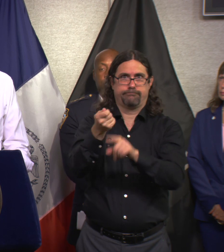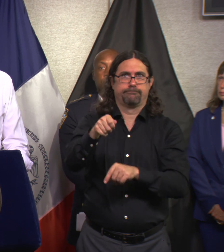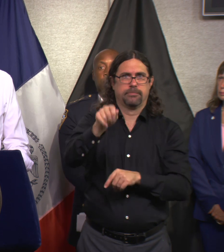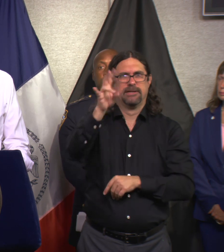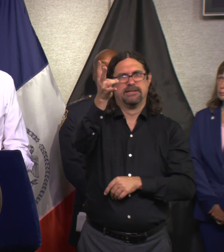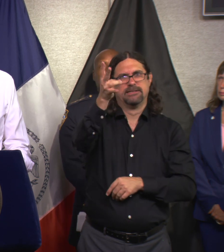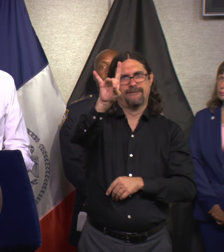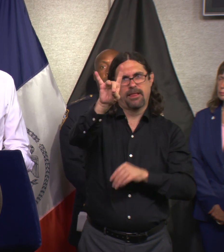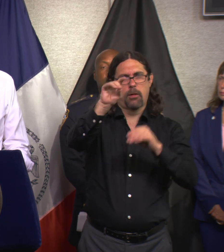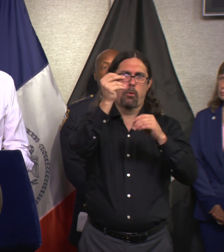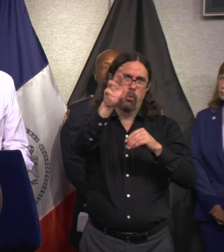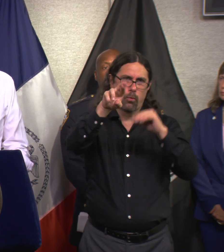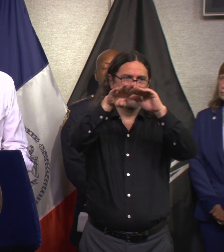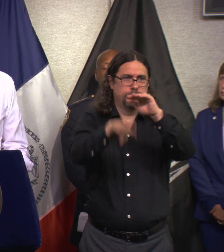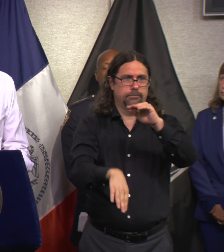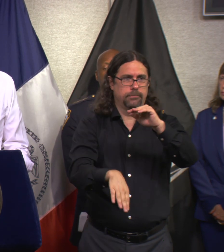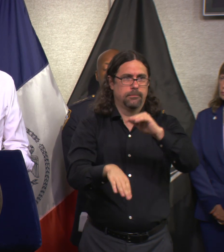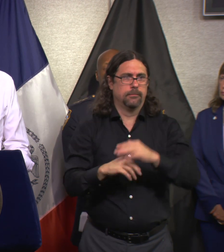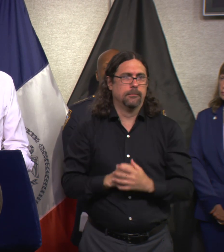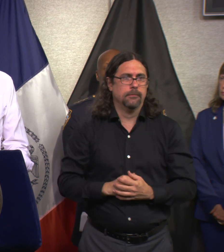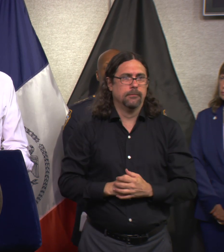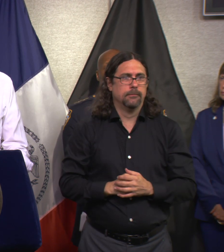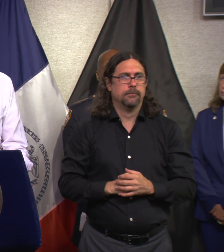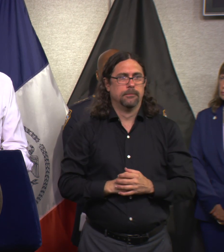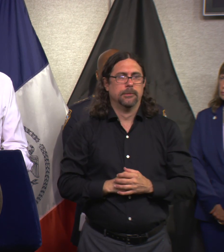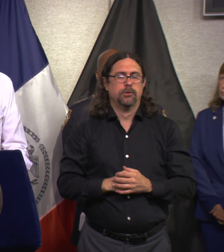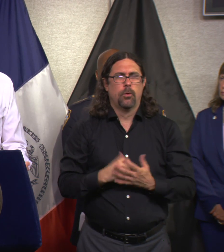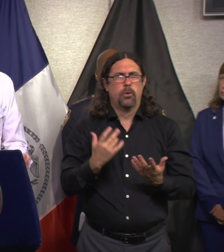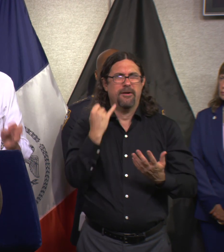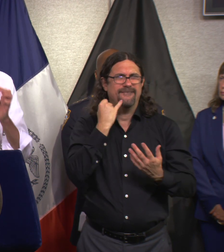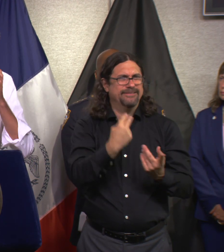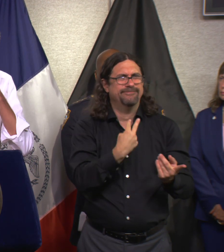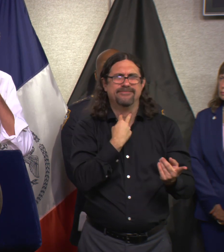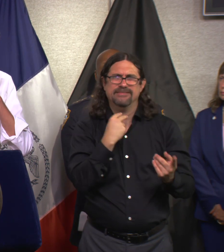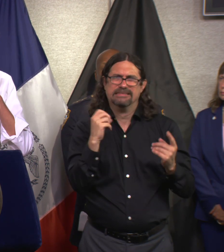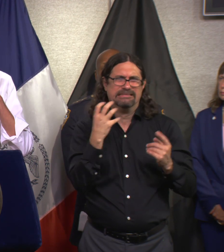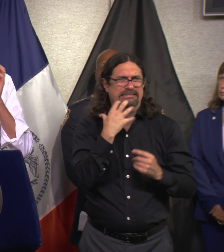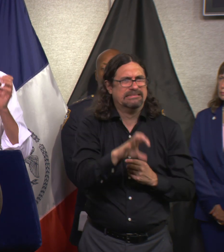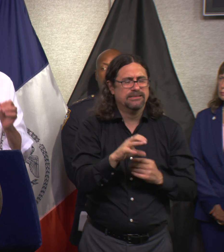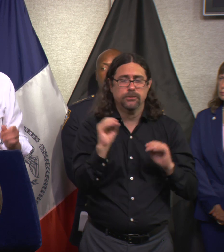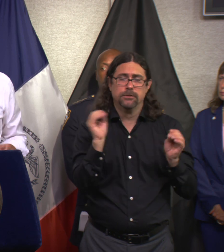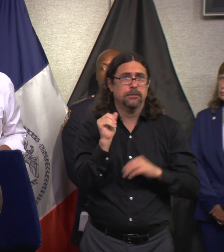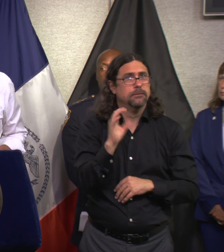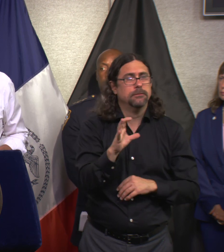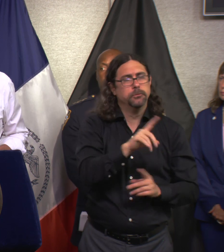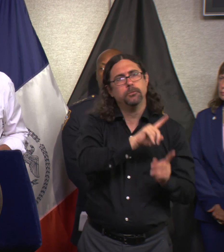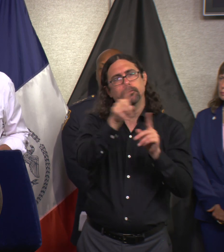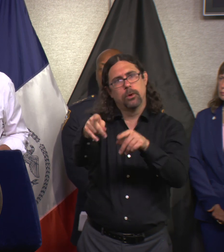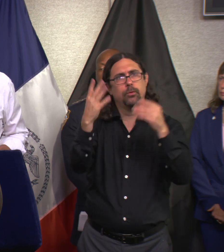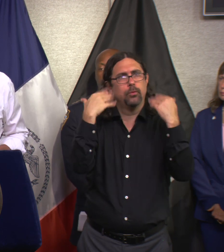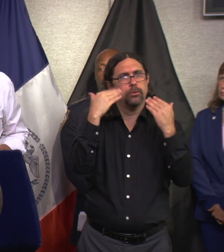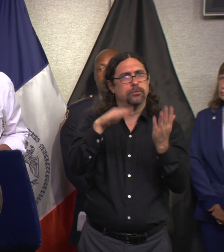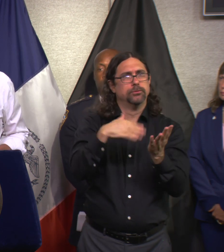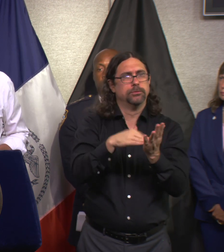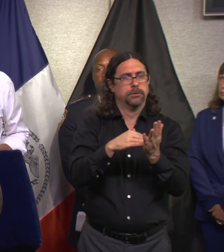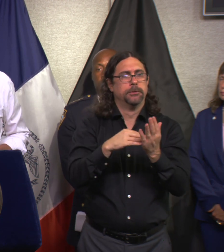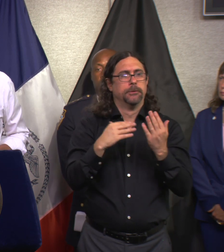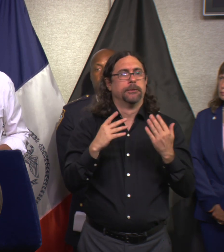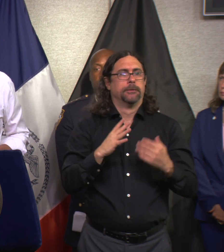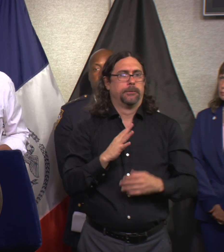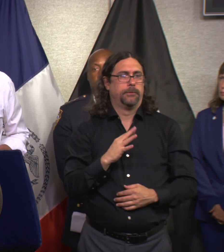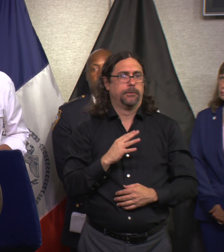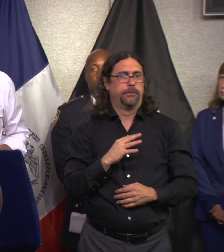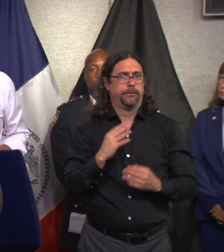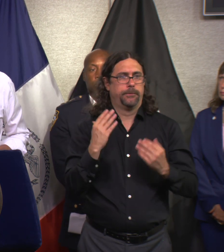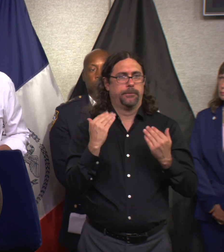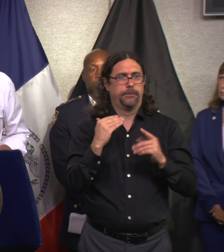go to be safe and to keep themselves cool. The cooling centers have opened today, and